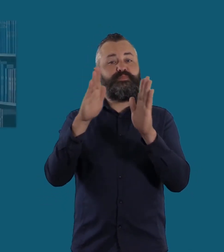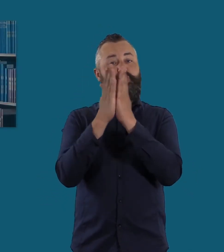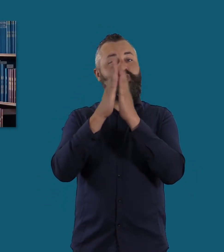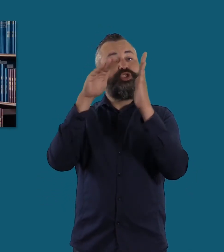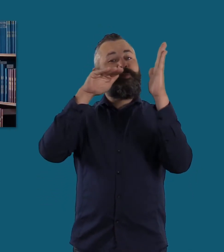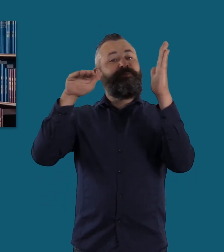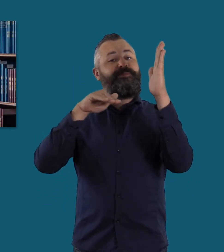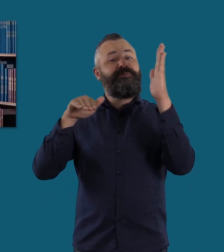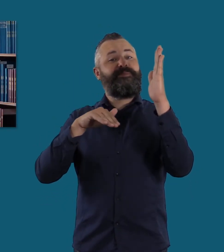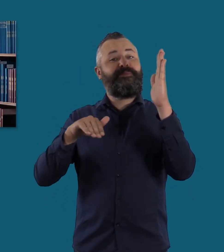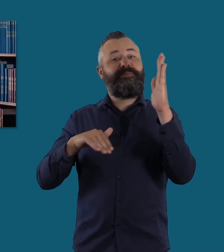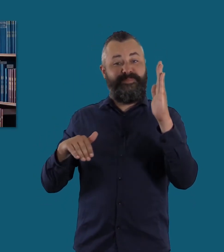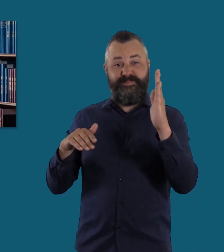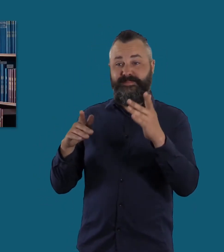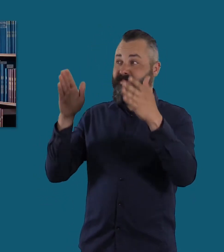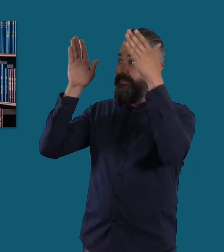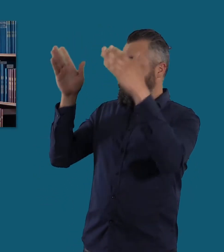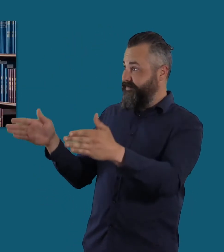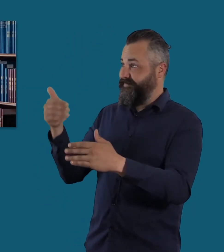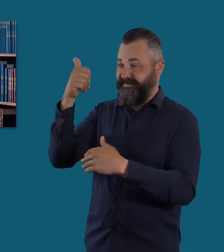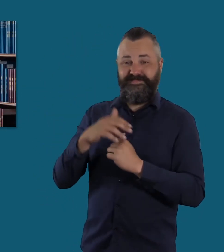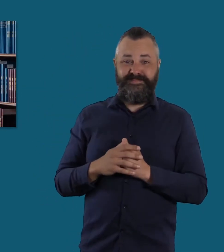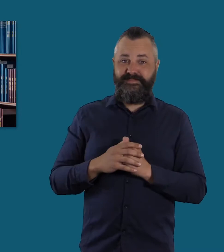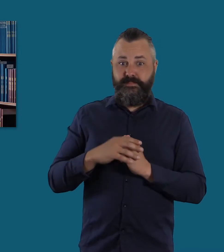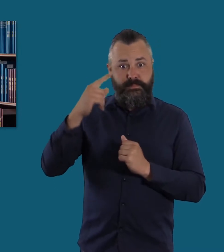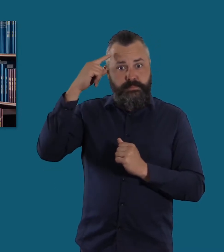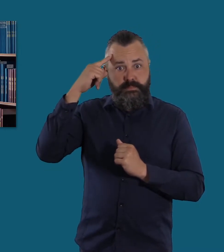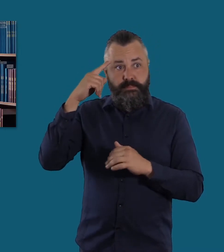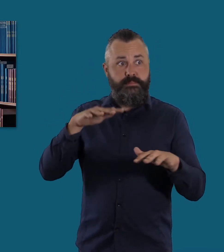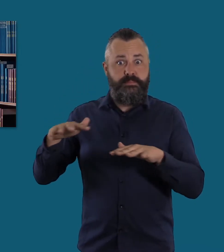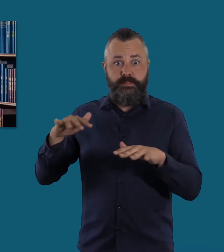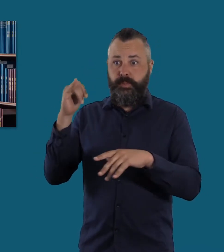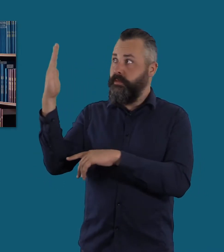Brace tall freestanding bookshelves and water heaters to stop them falling over.